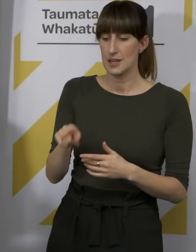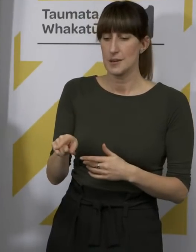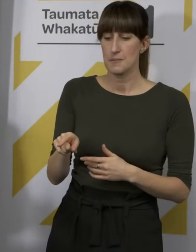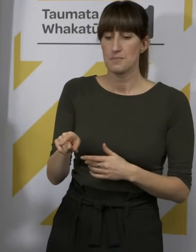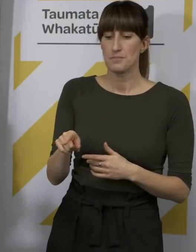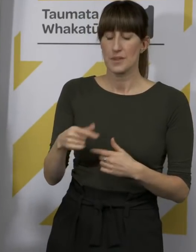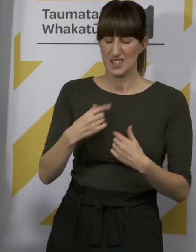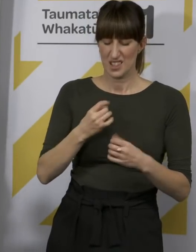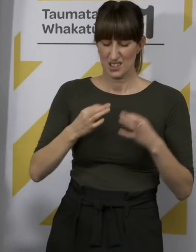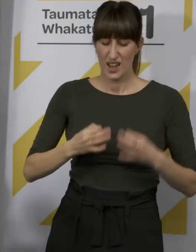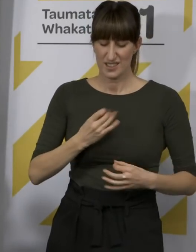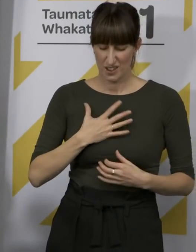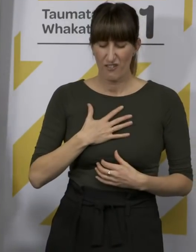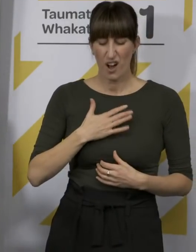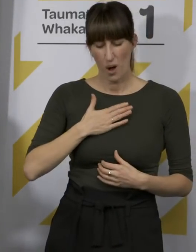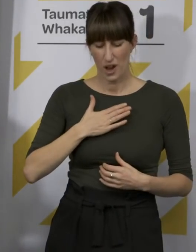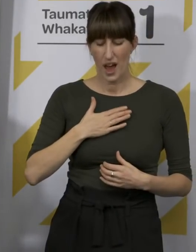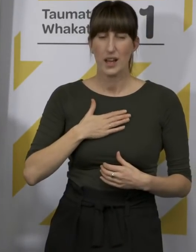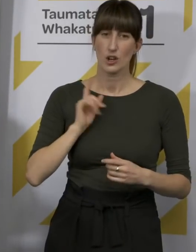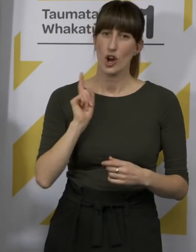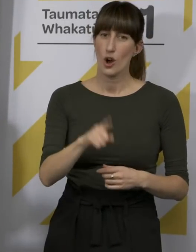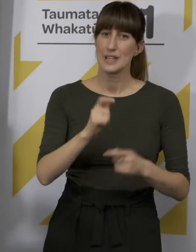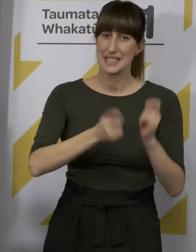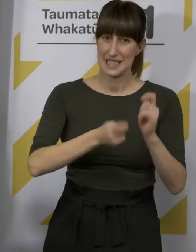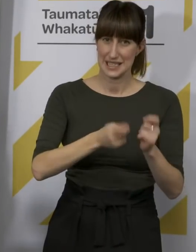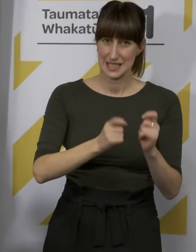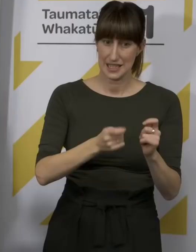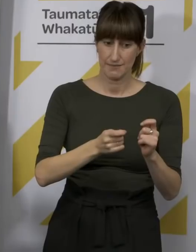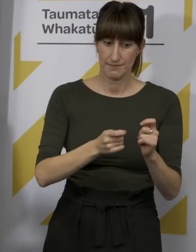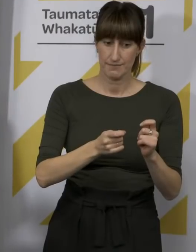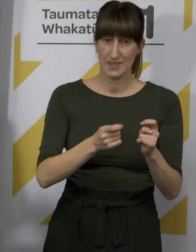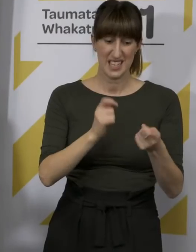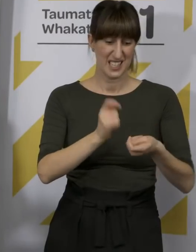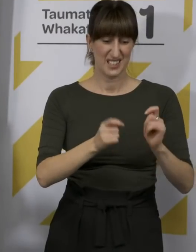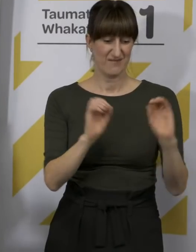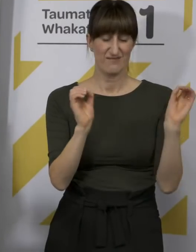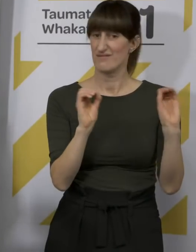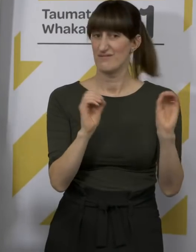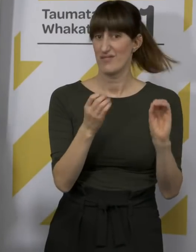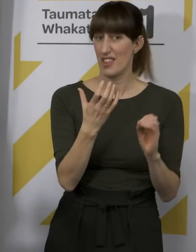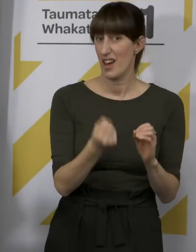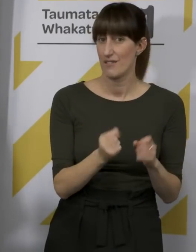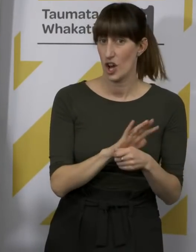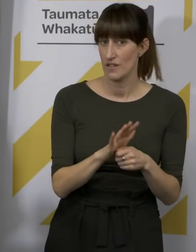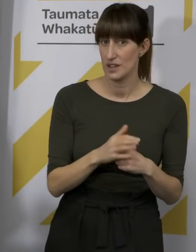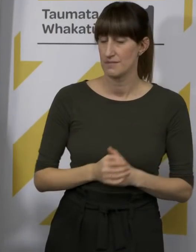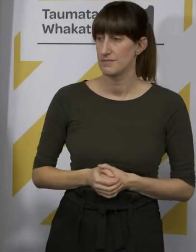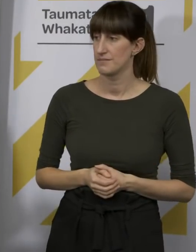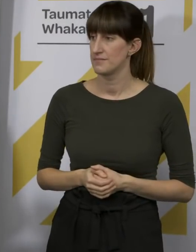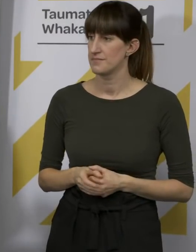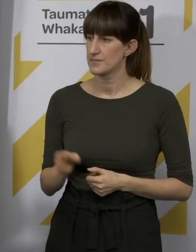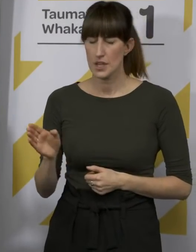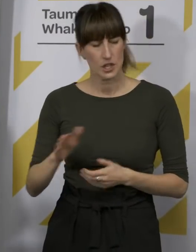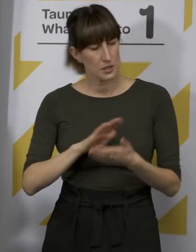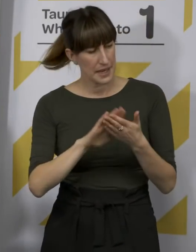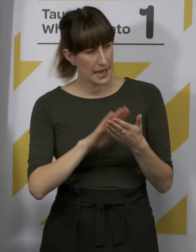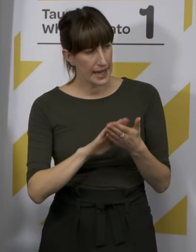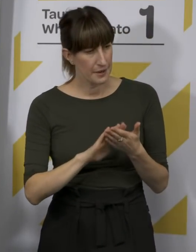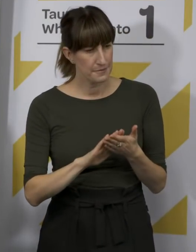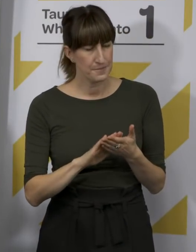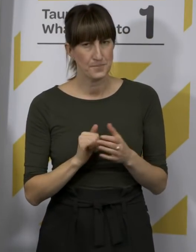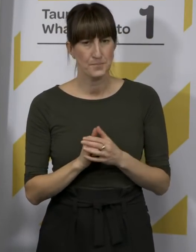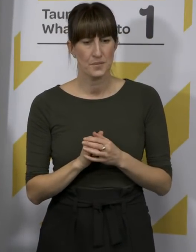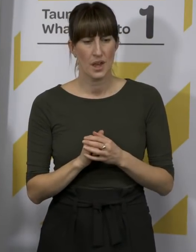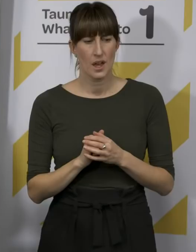medical officer of health last Friday, and the test is negative. So, just to be clear with this one, were there rules